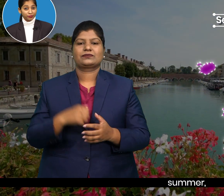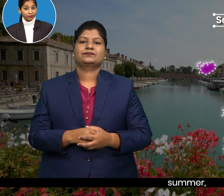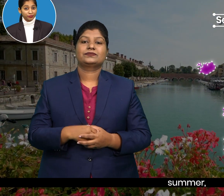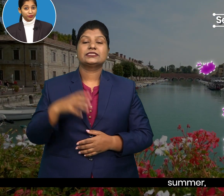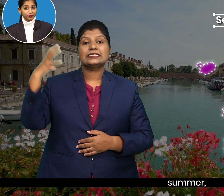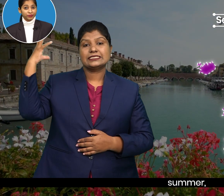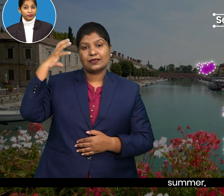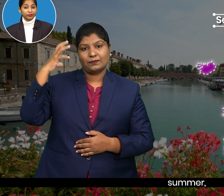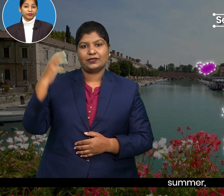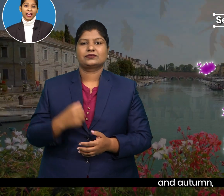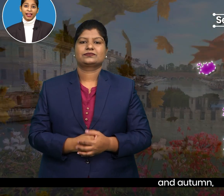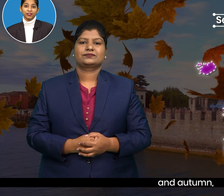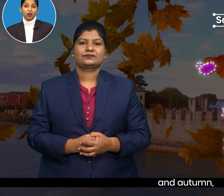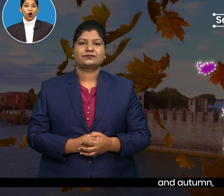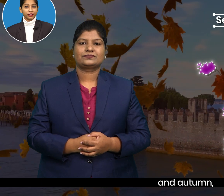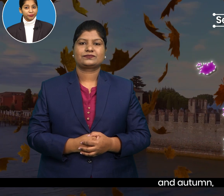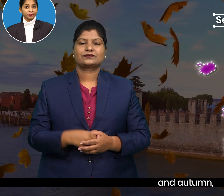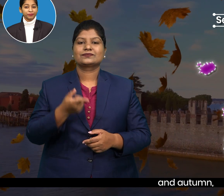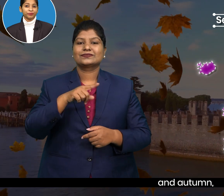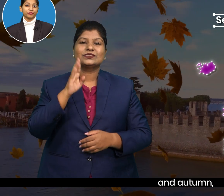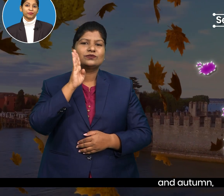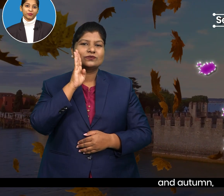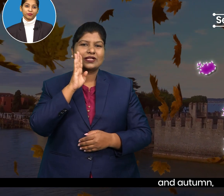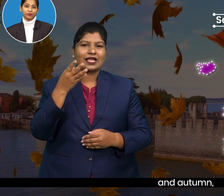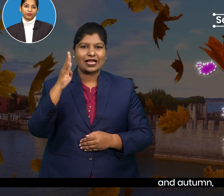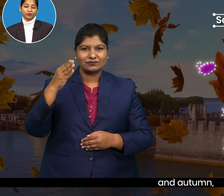summer, and autumn,